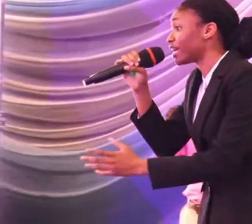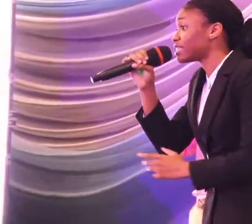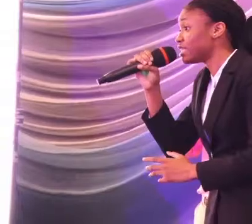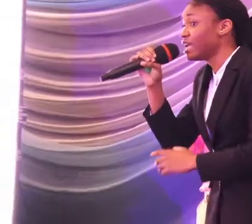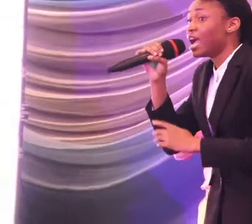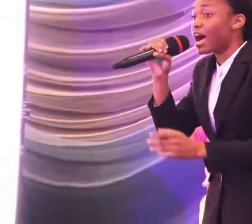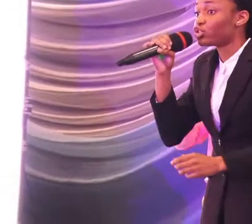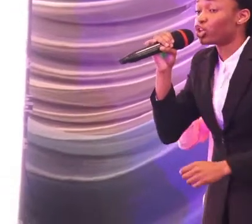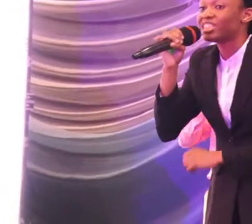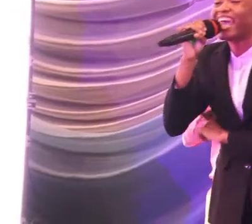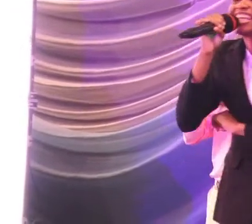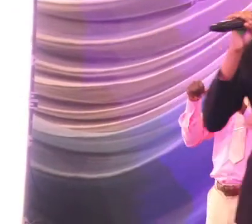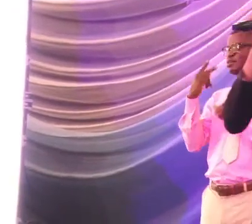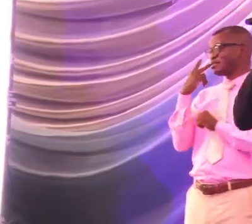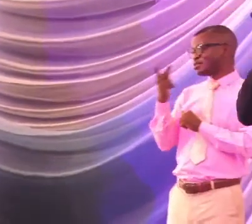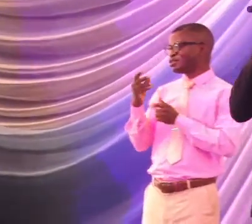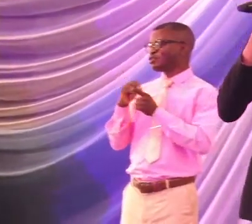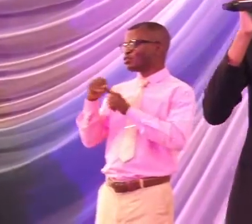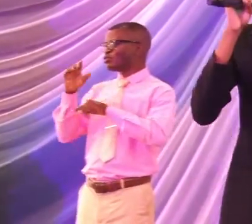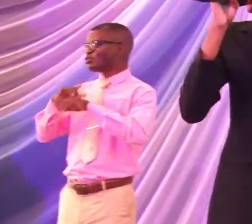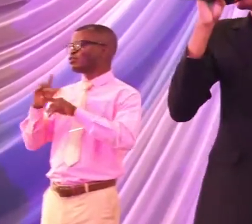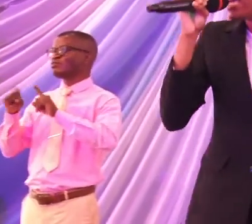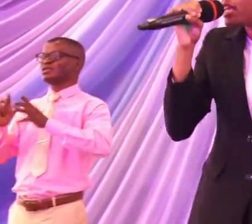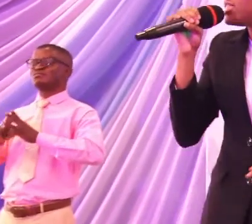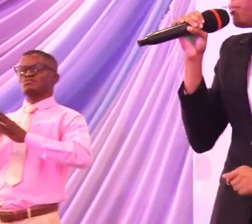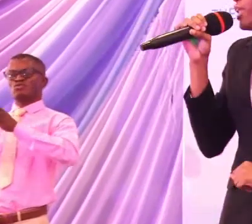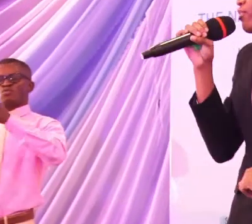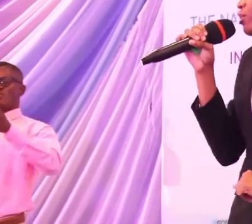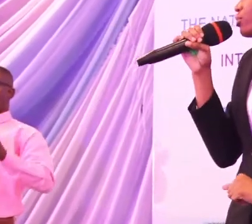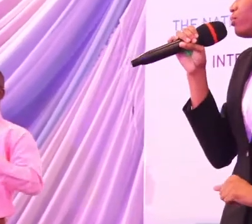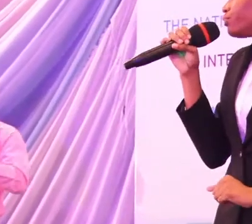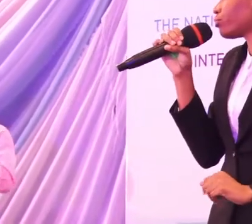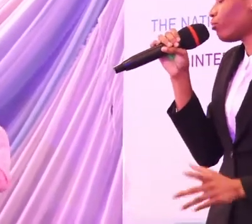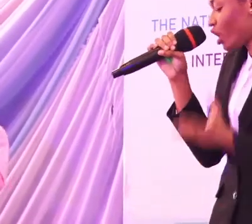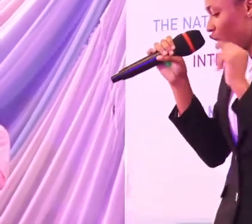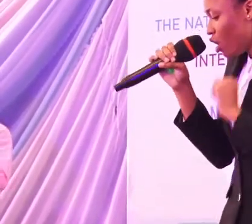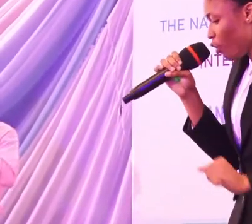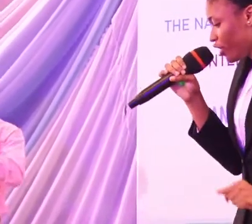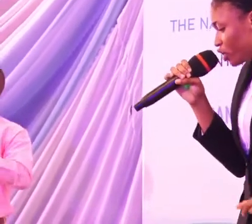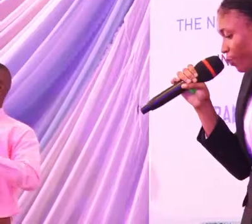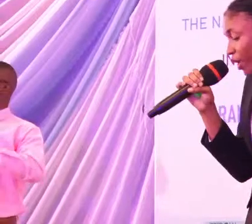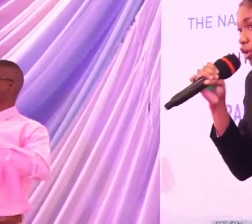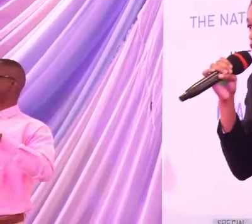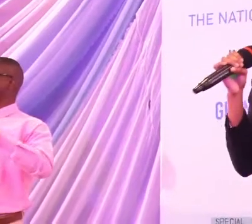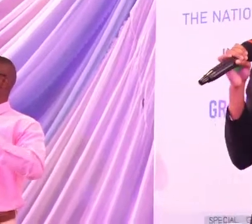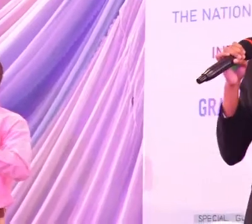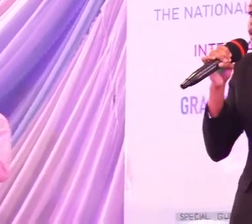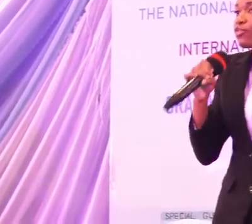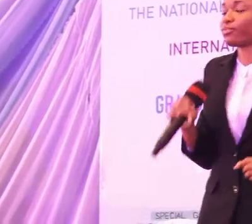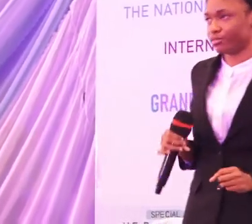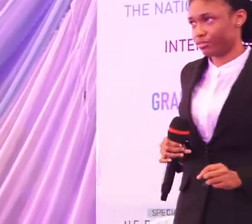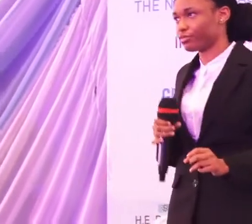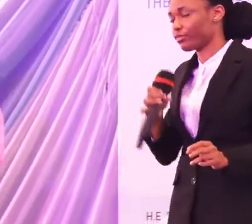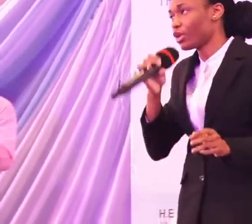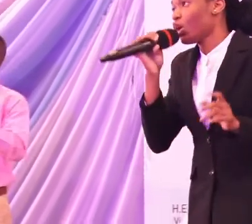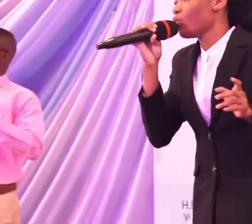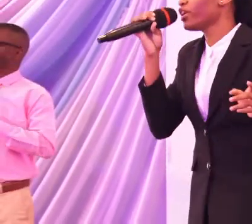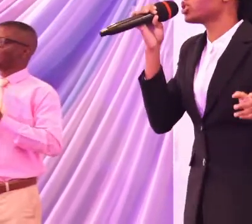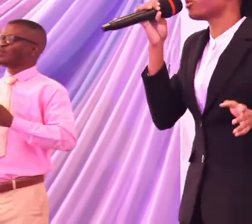that they can see and touch. The entire internet space is their playground. Moving to the period